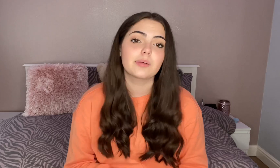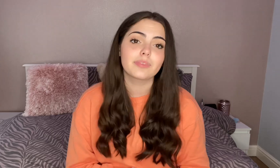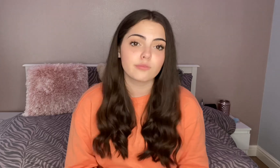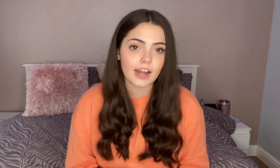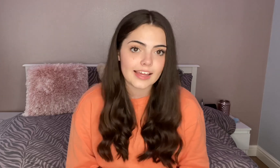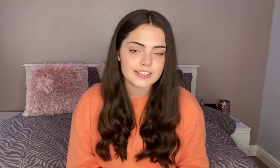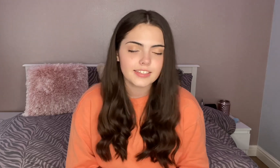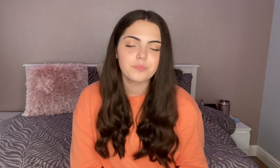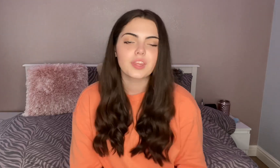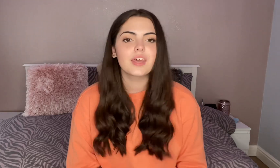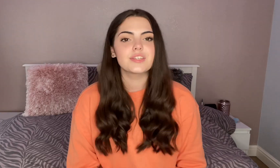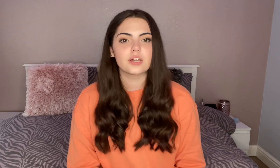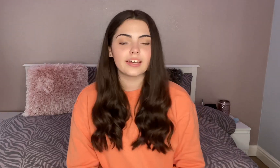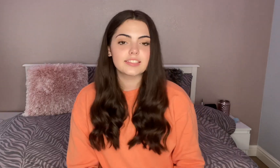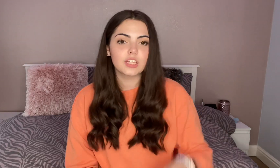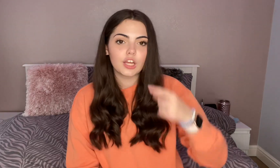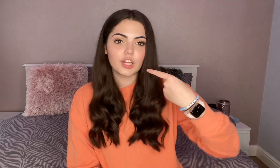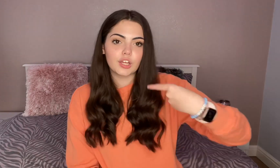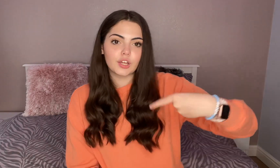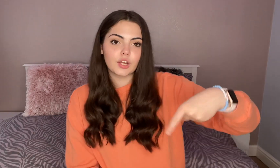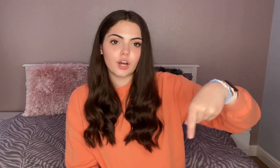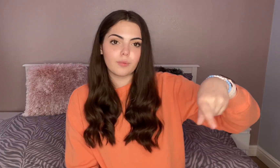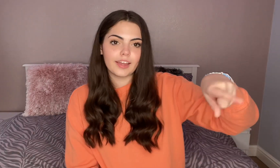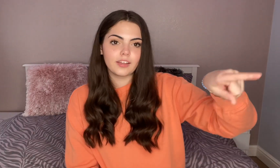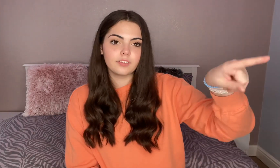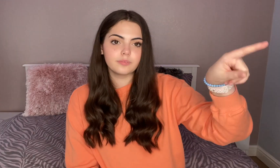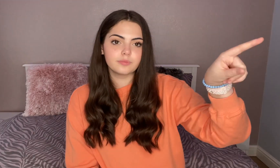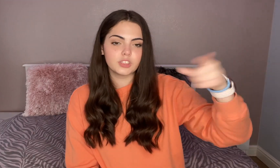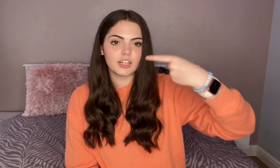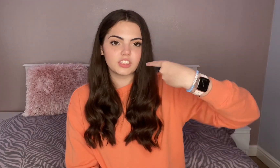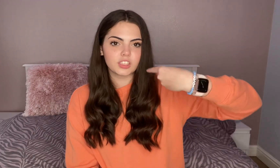something red. So it's going, so your hands just going